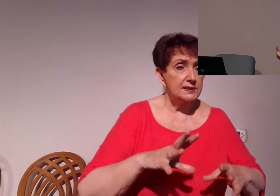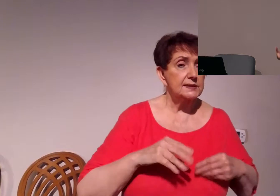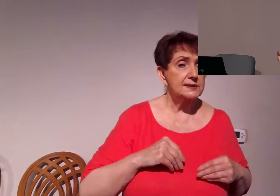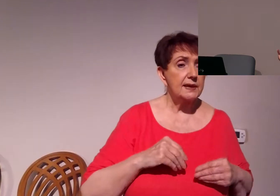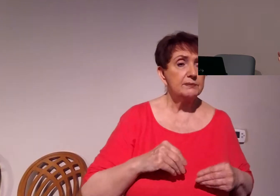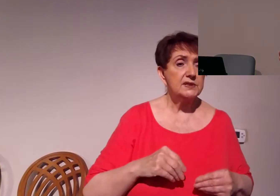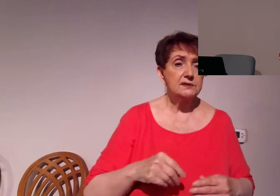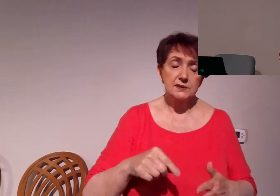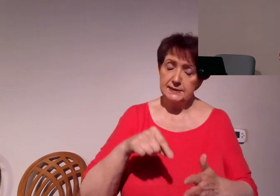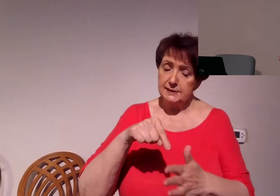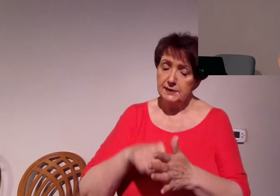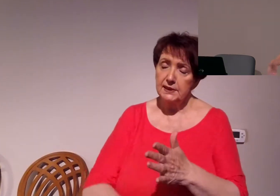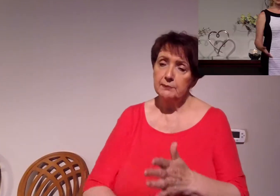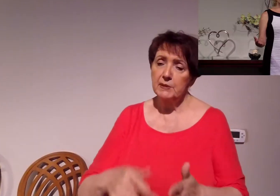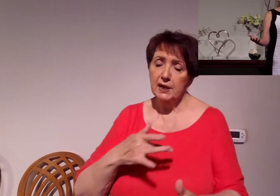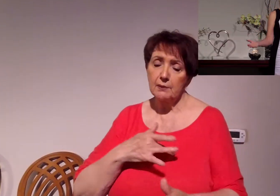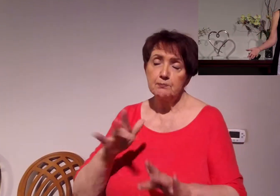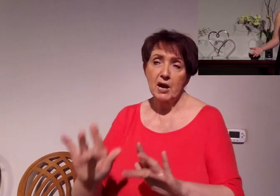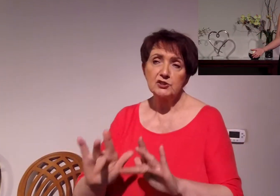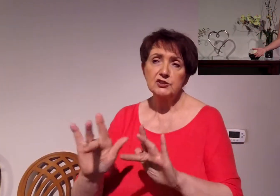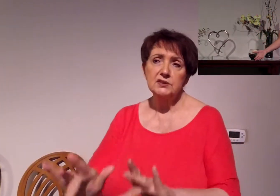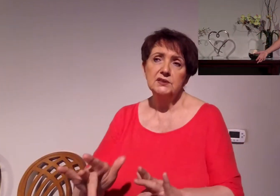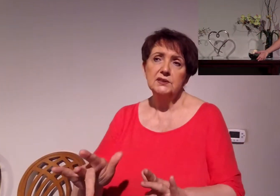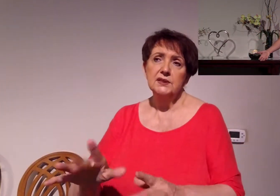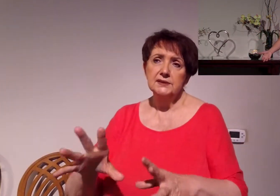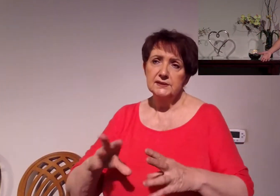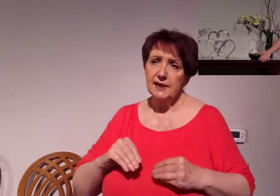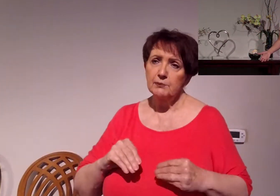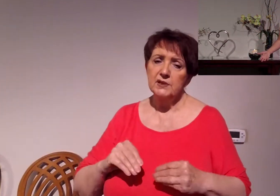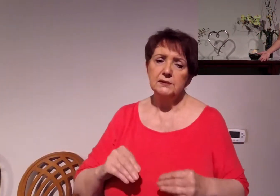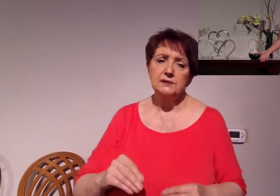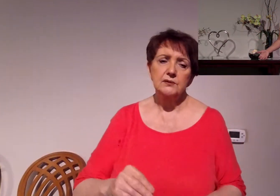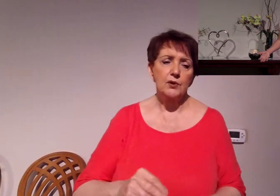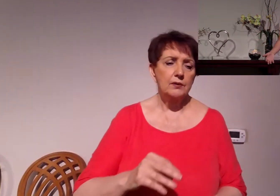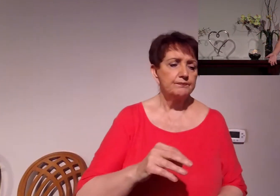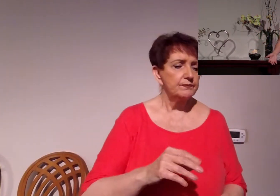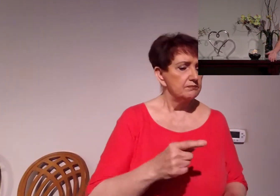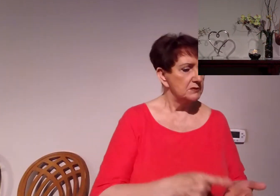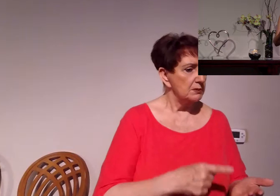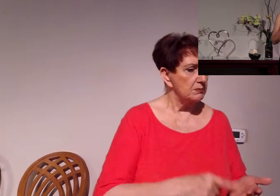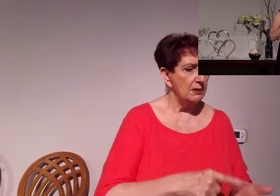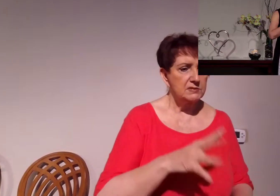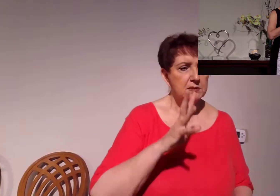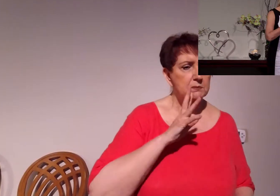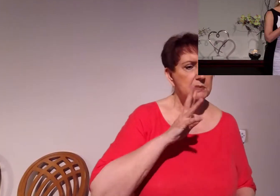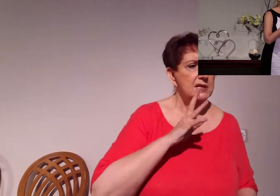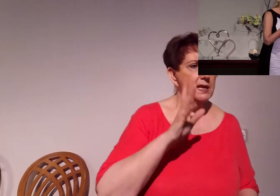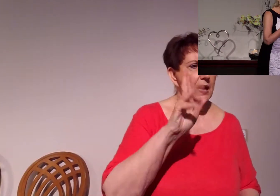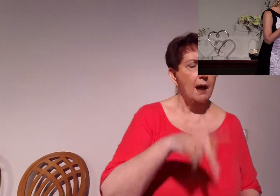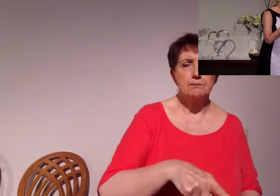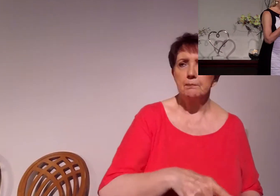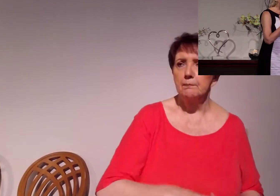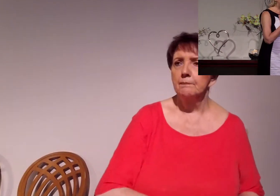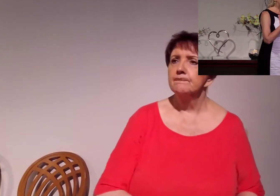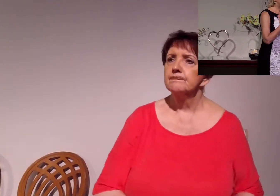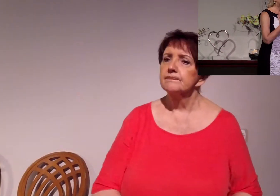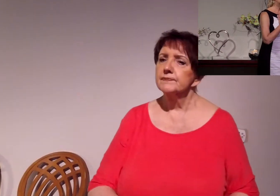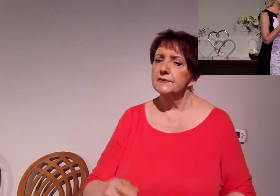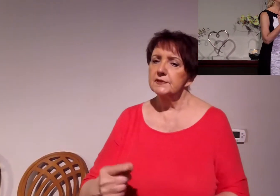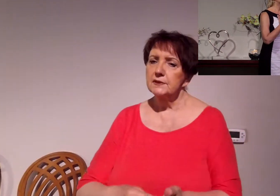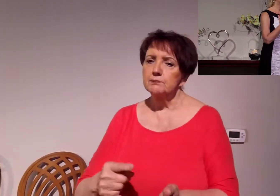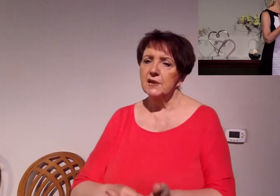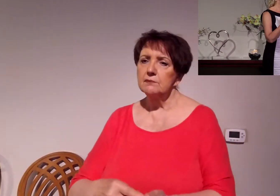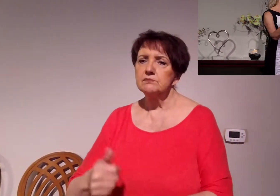and compassionate acceptance. Other times we're practicing speaking up. Sometimes we're practicing self-awareness.